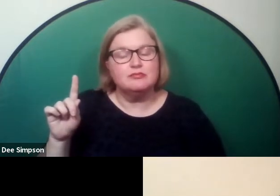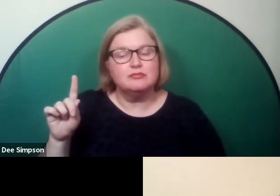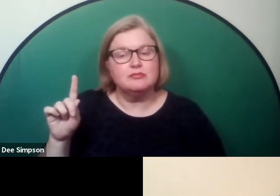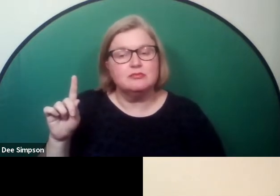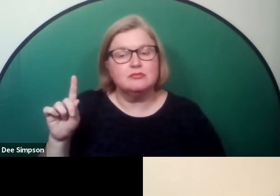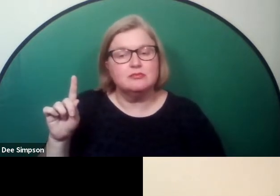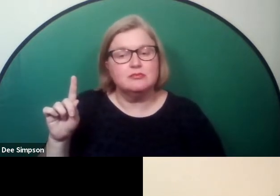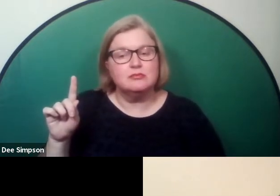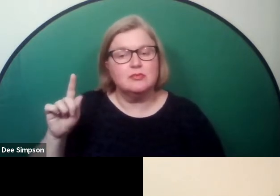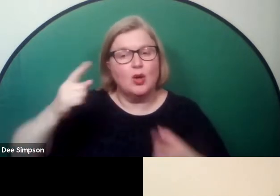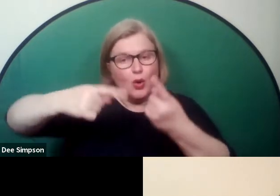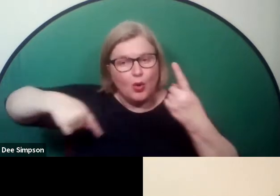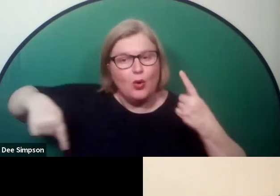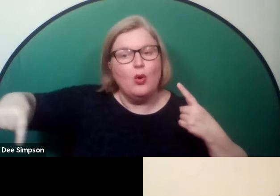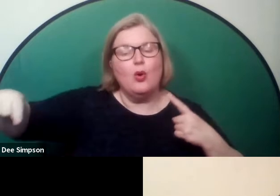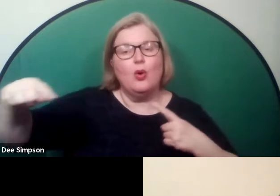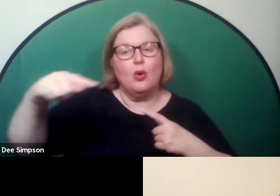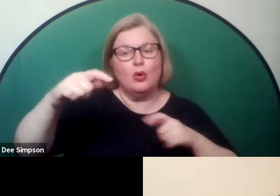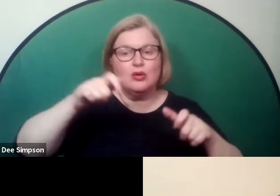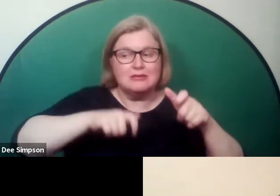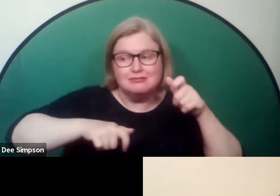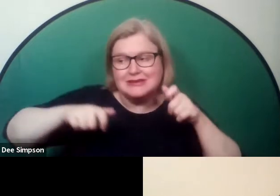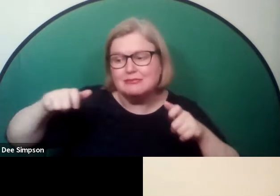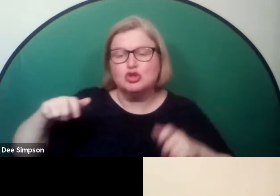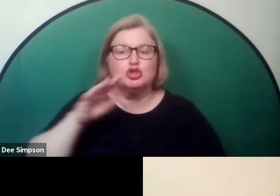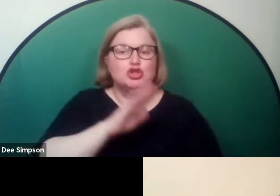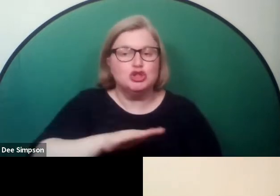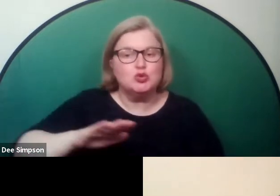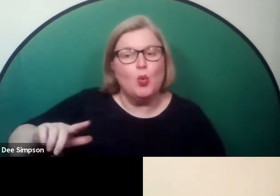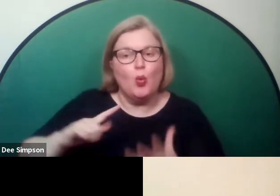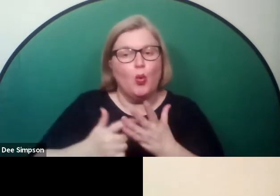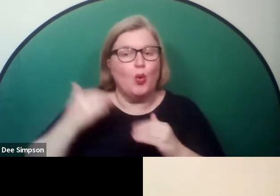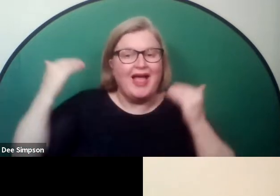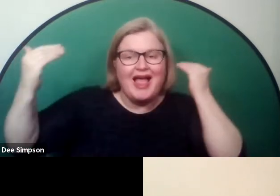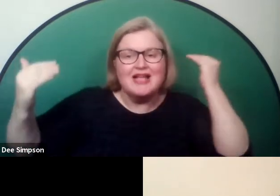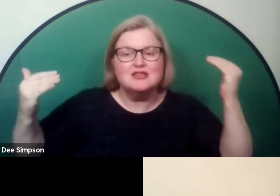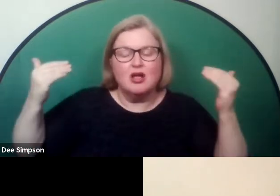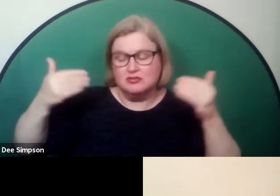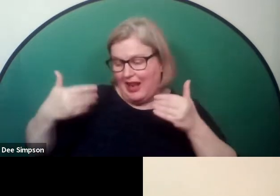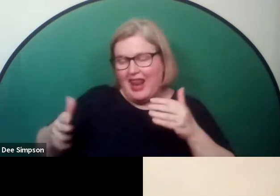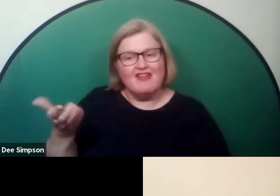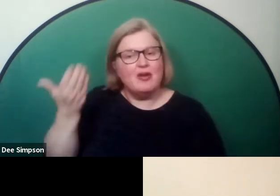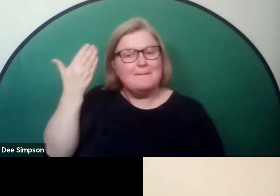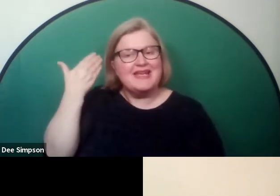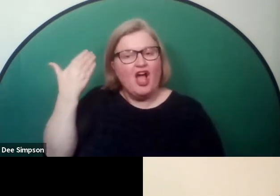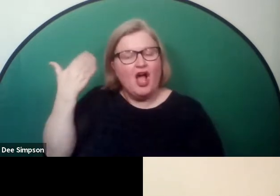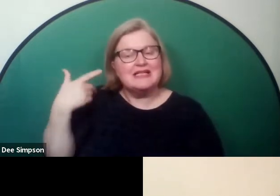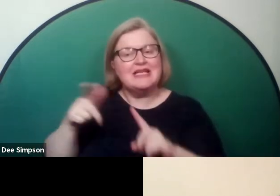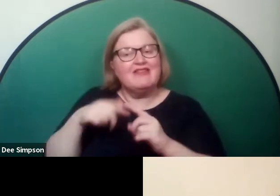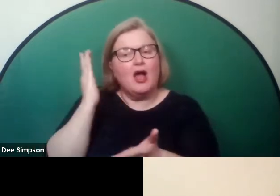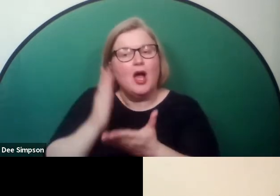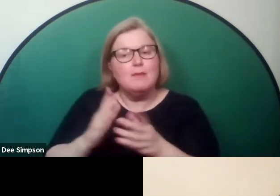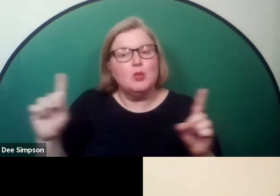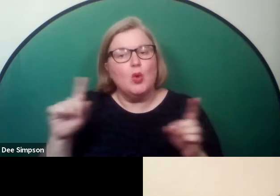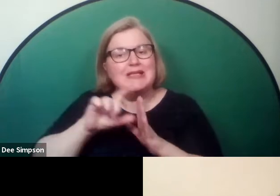all disabled people, whether they are children or adults, get left behind, and most of them